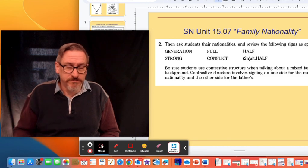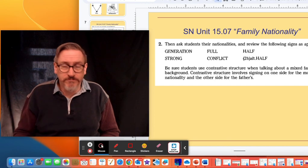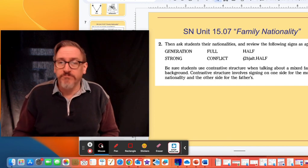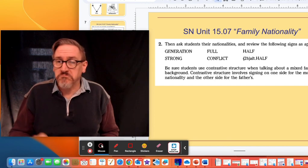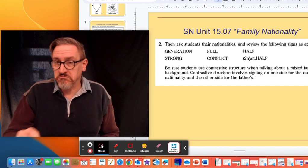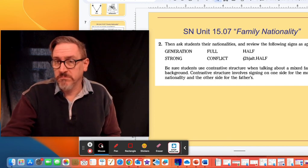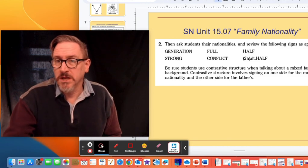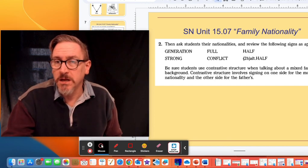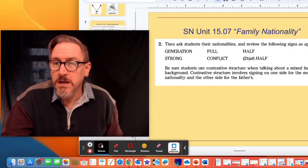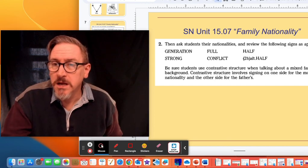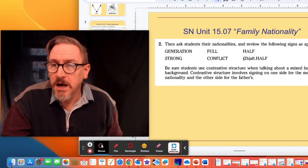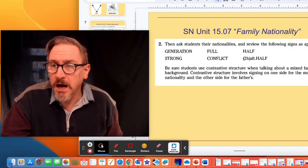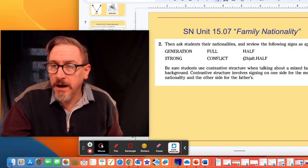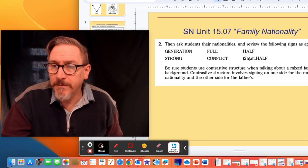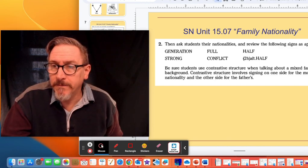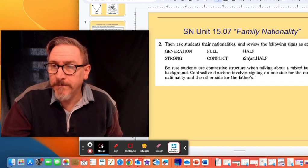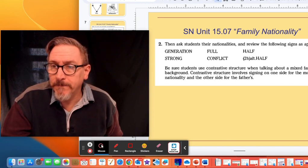3/4.